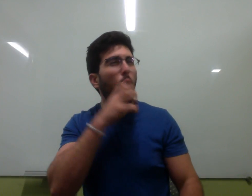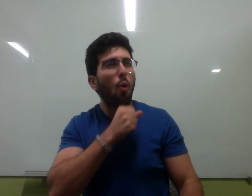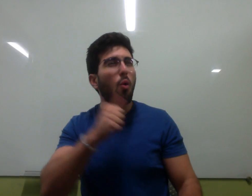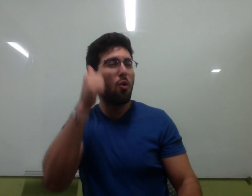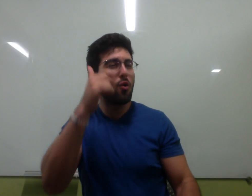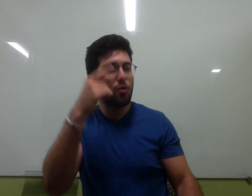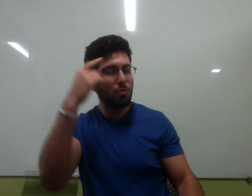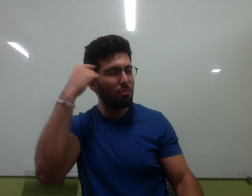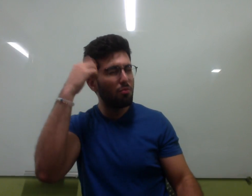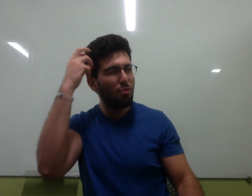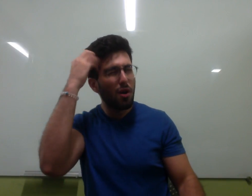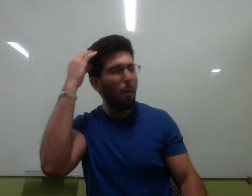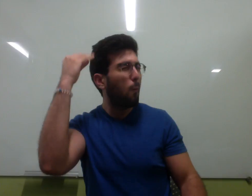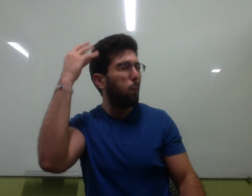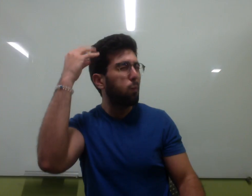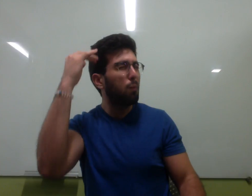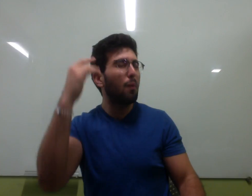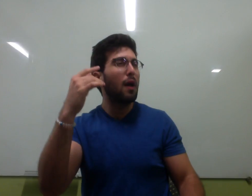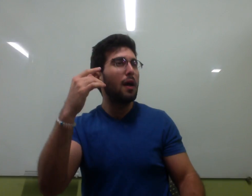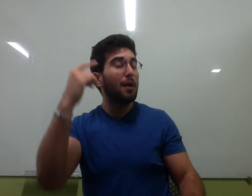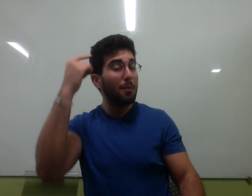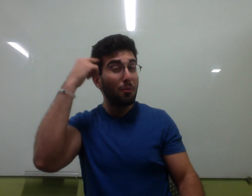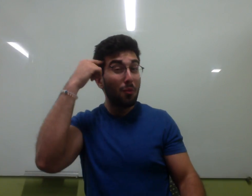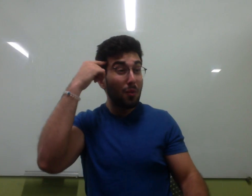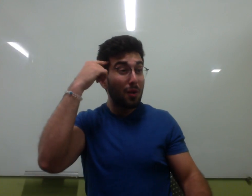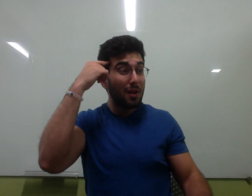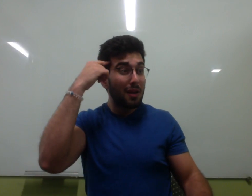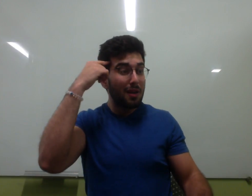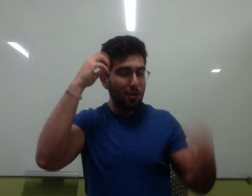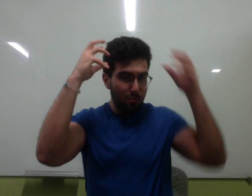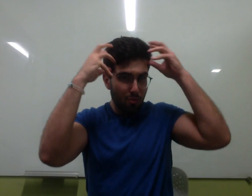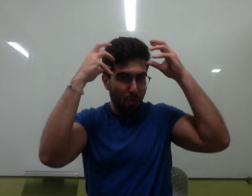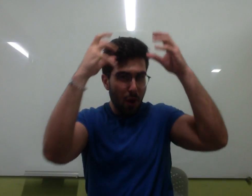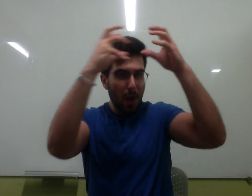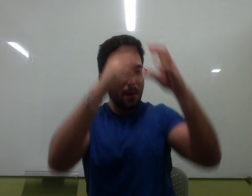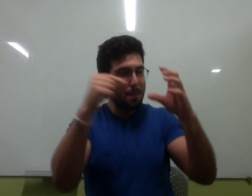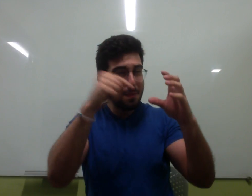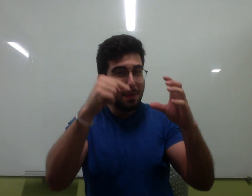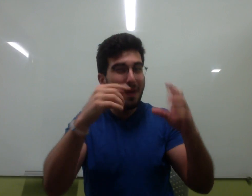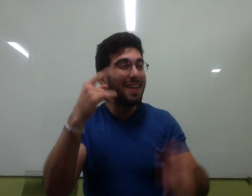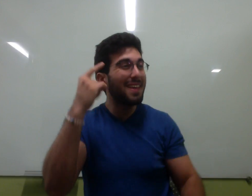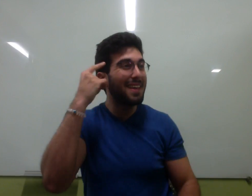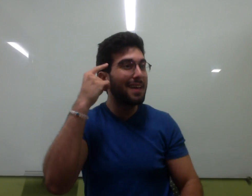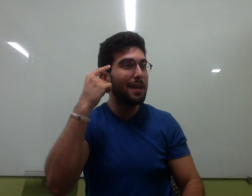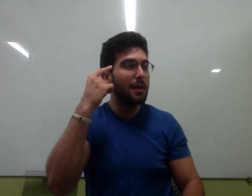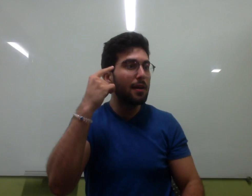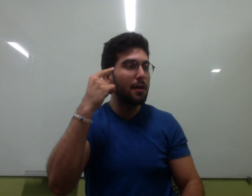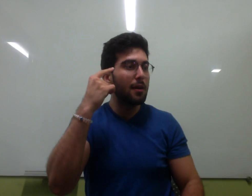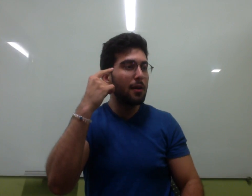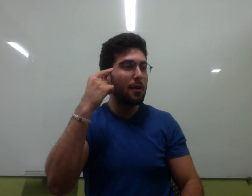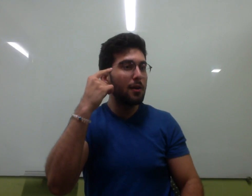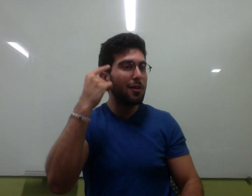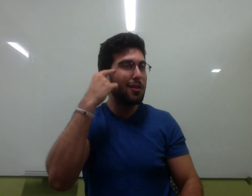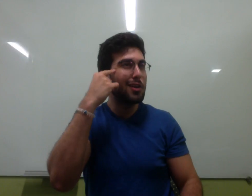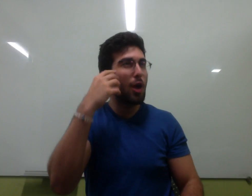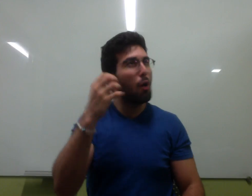just go ahead and say yes. That's what I just did. I'm not sure if I have or not, but at the very least I've seen it on TV and can imagine it. All right,